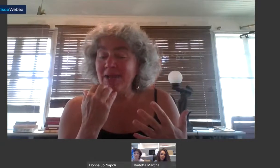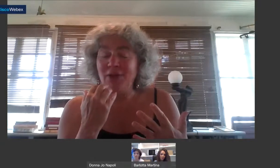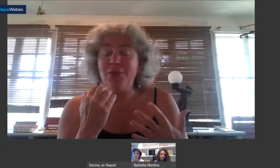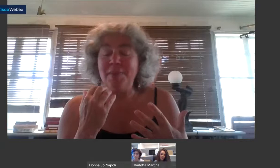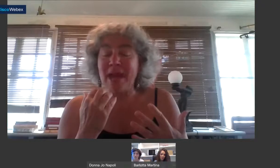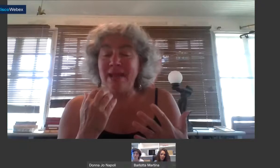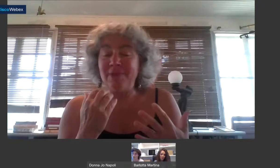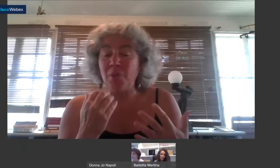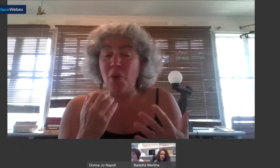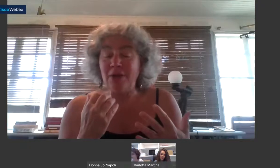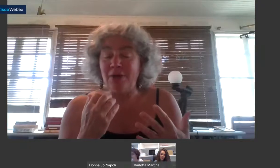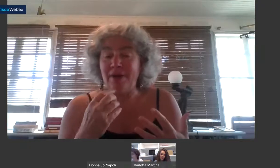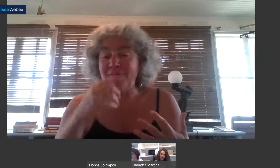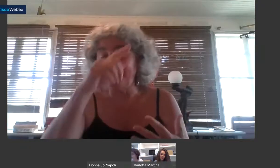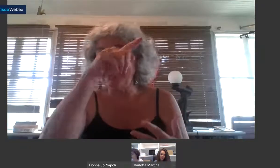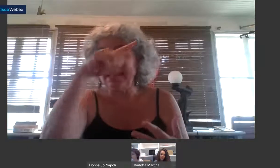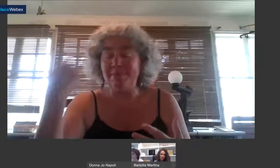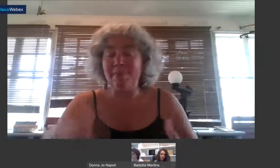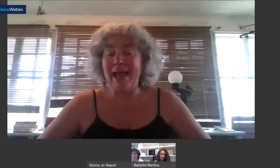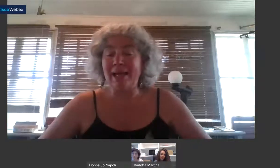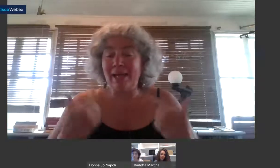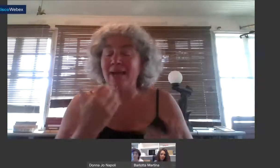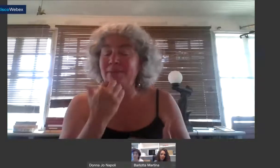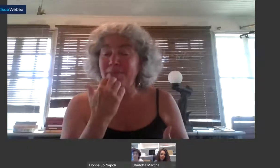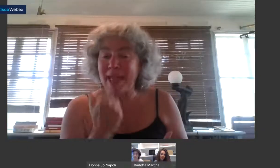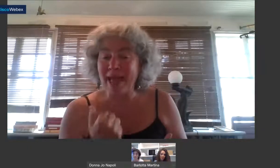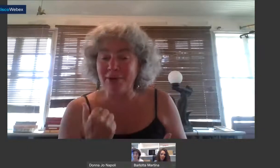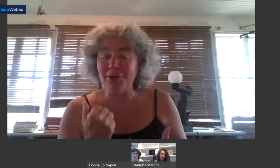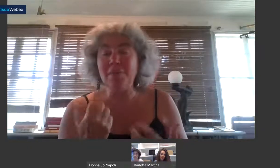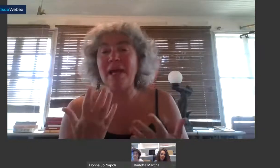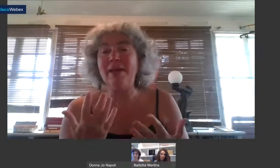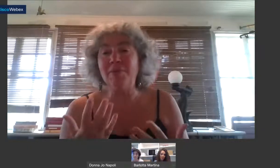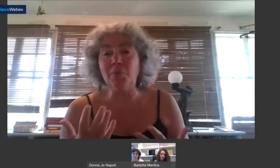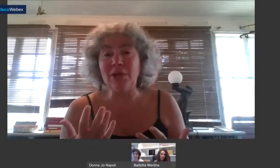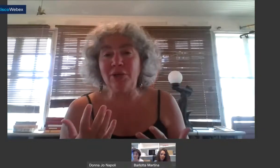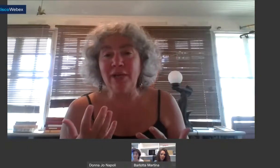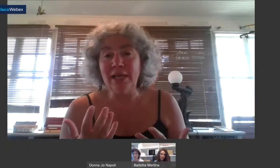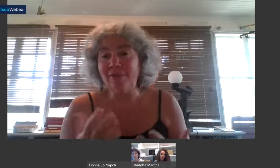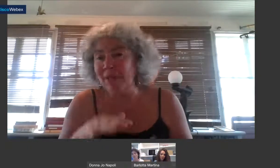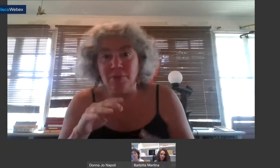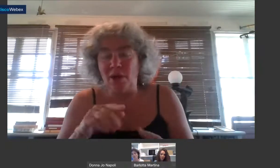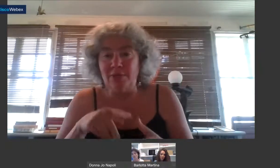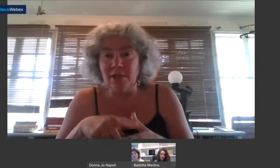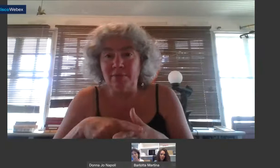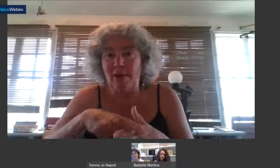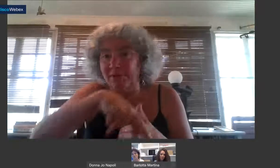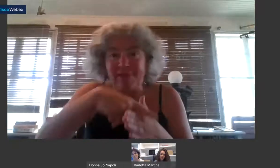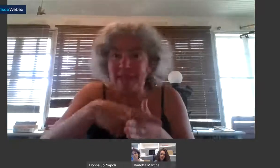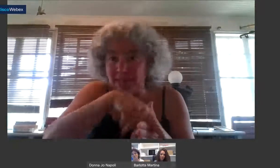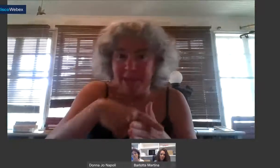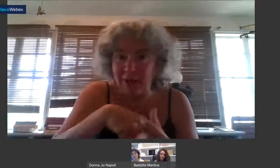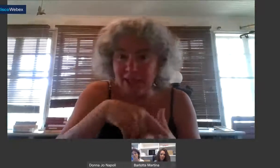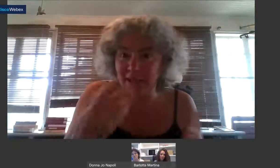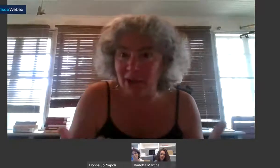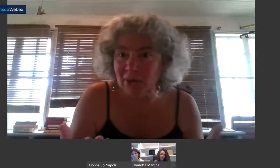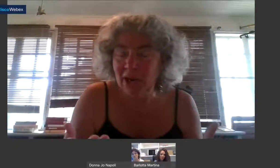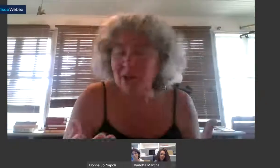you might even wonder if someone said Black Lives Matter. You might even wonder if they were on the fence about it. You know,